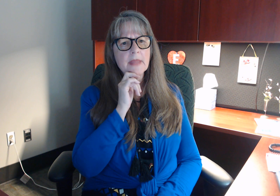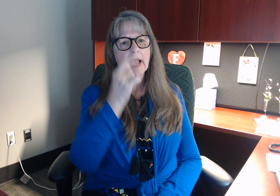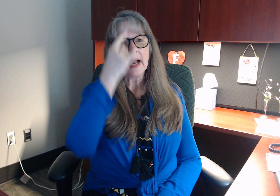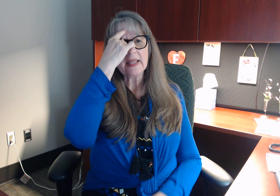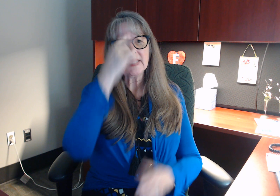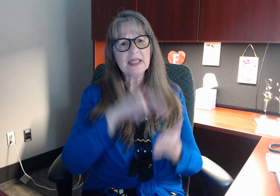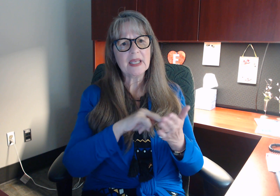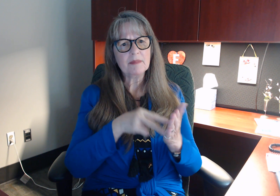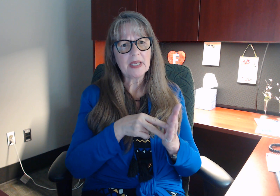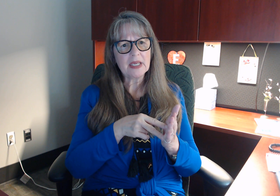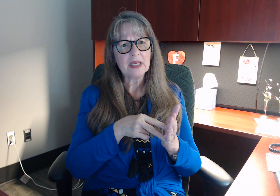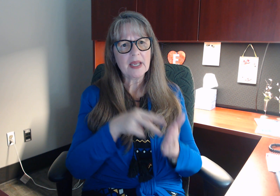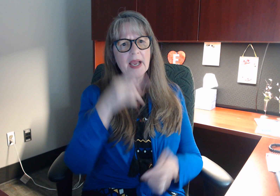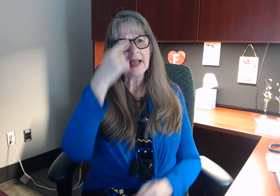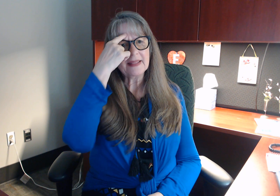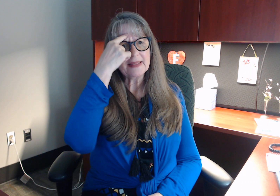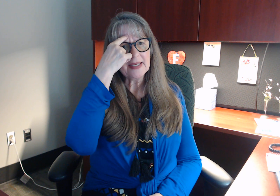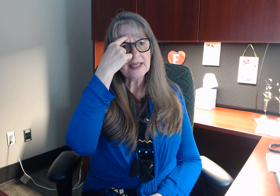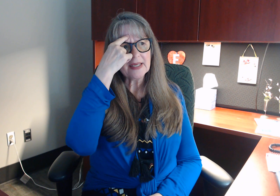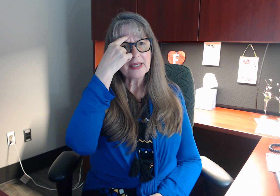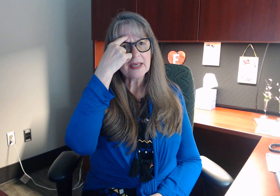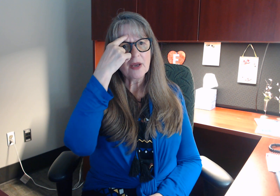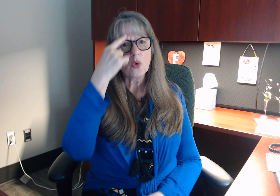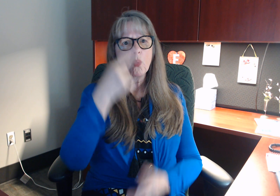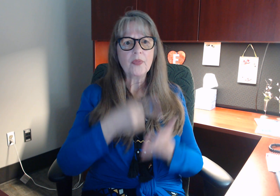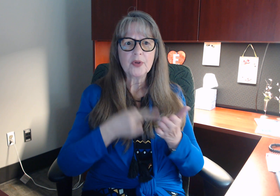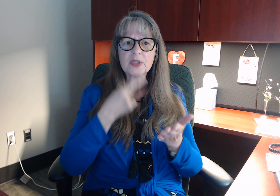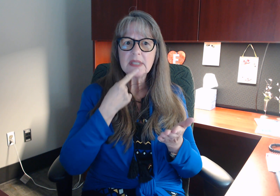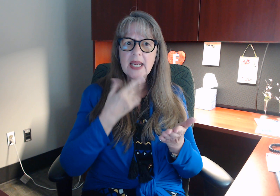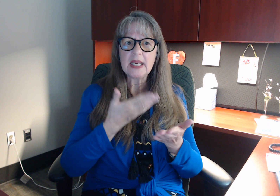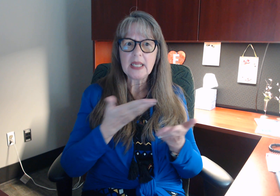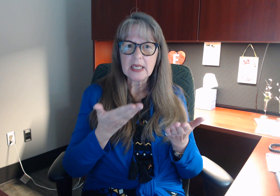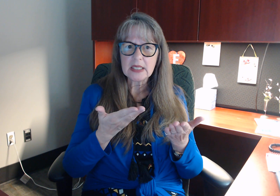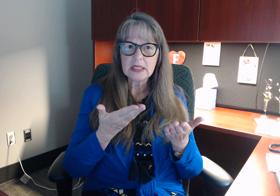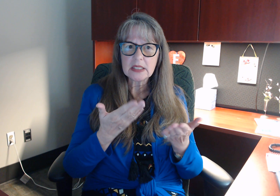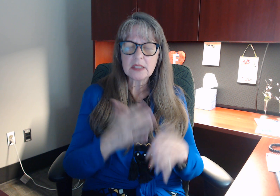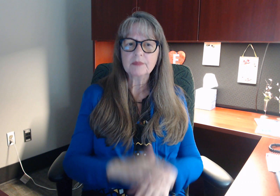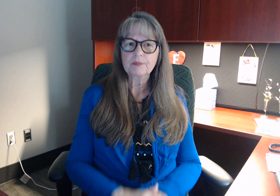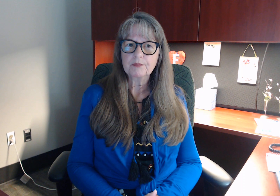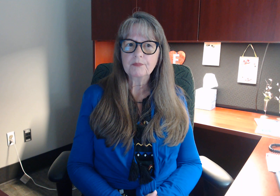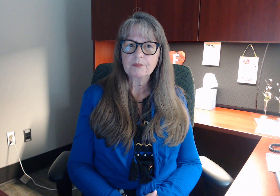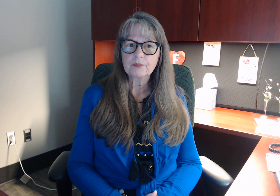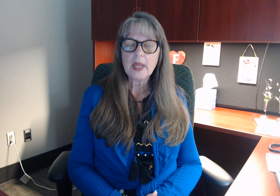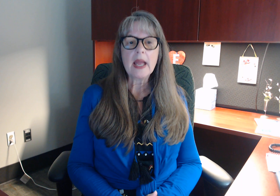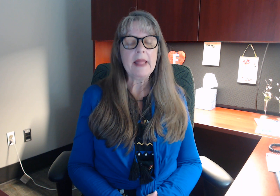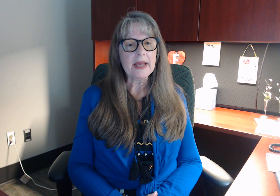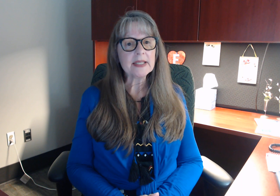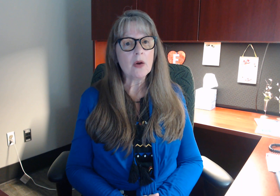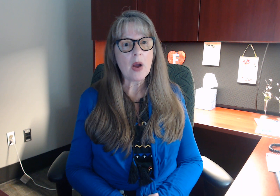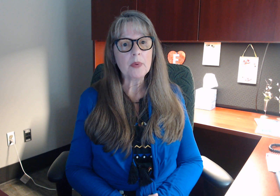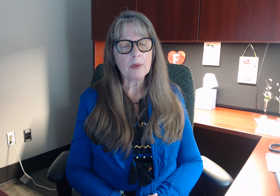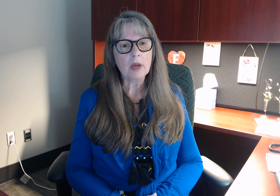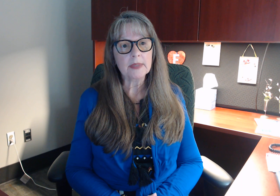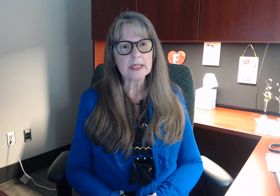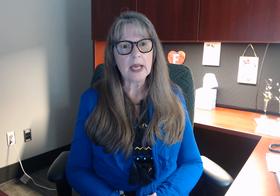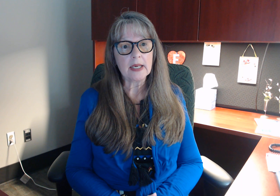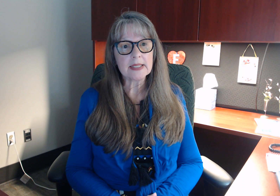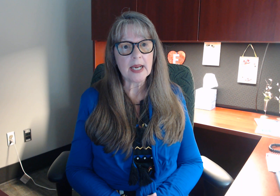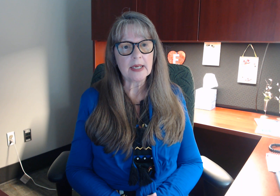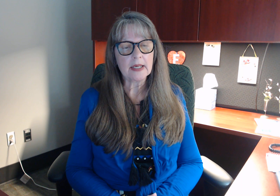I think they mean, I think what they're saying is, and that's how I would probably sign it.